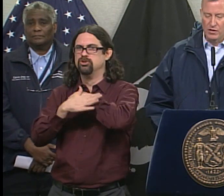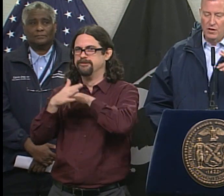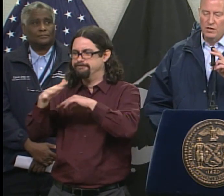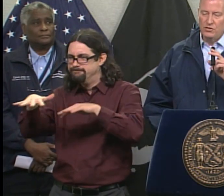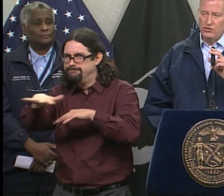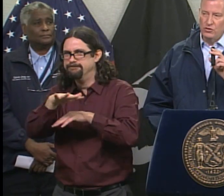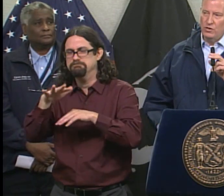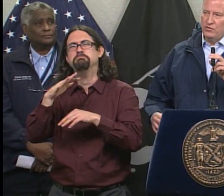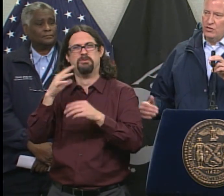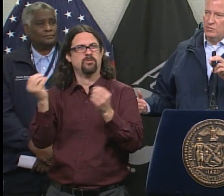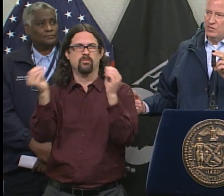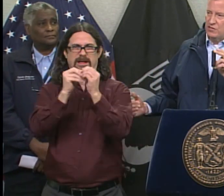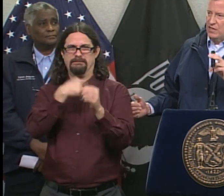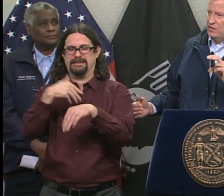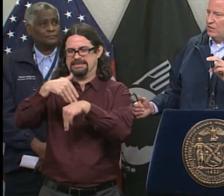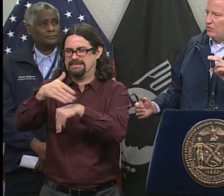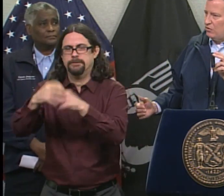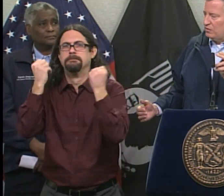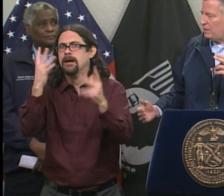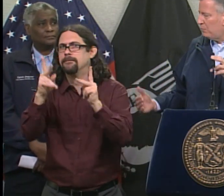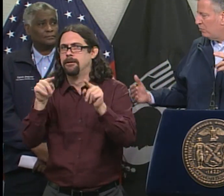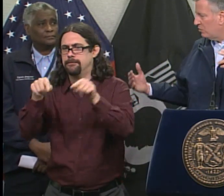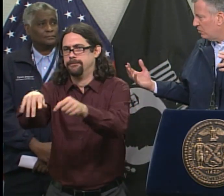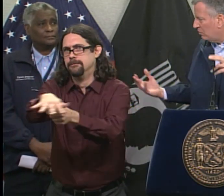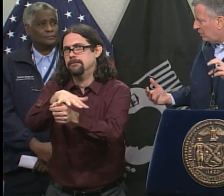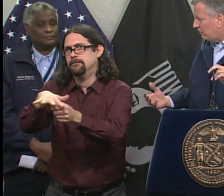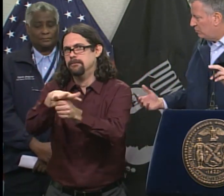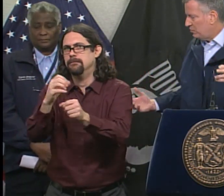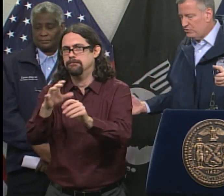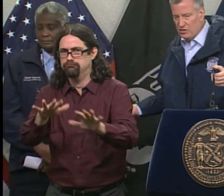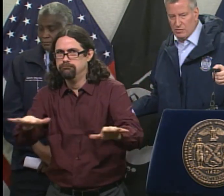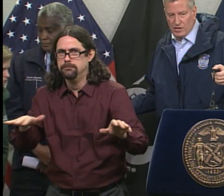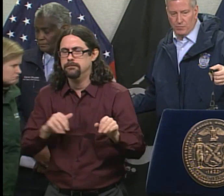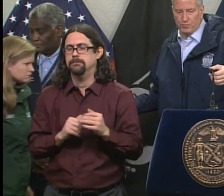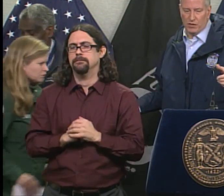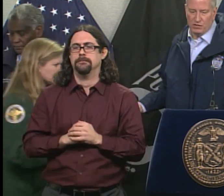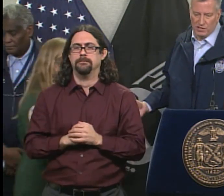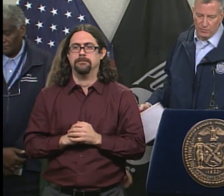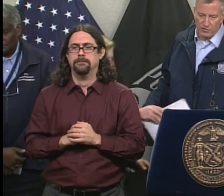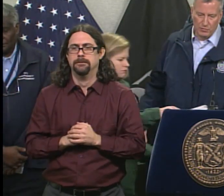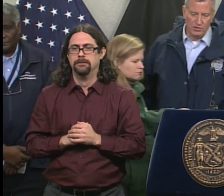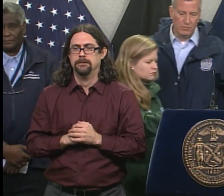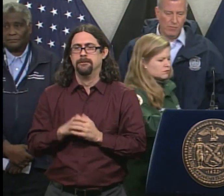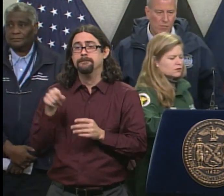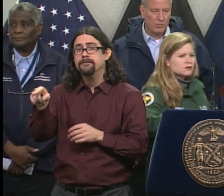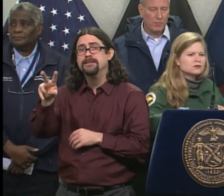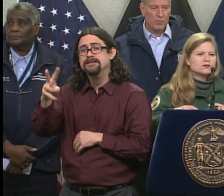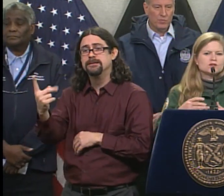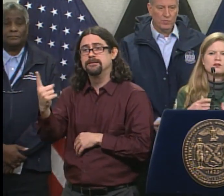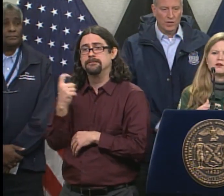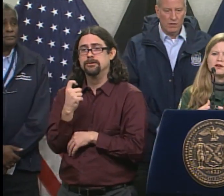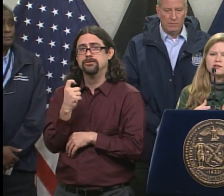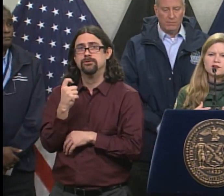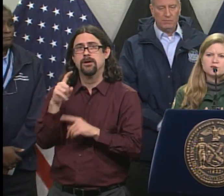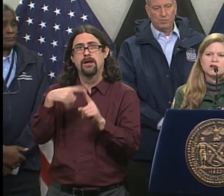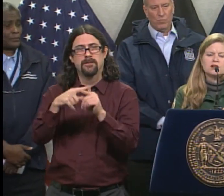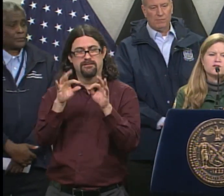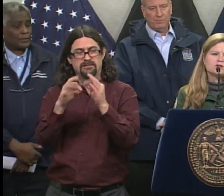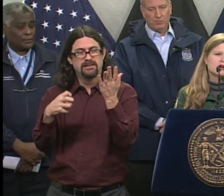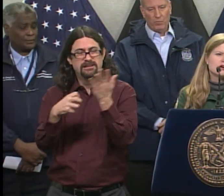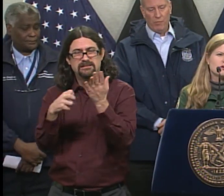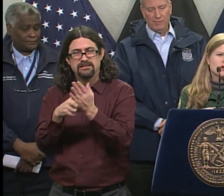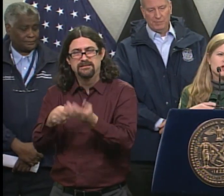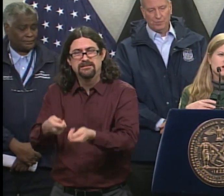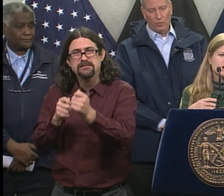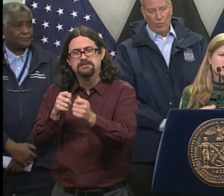there to do. In terms of the ticketing and all and that protocol, Catherine, why don't you talk about the time frames? Certainly, as many of